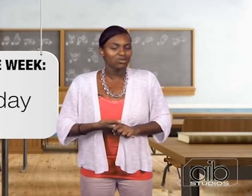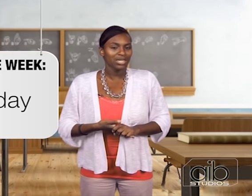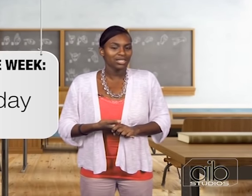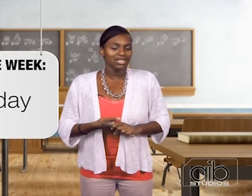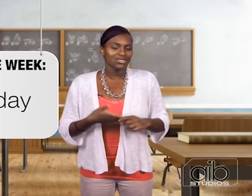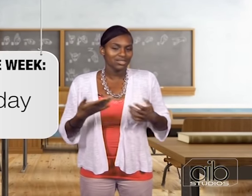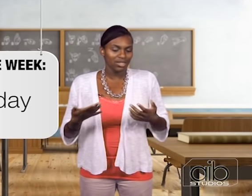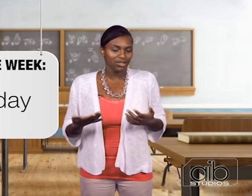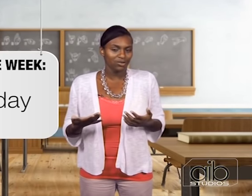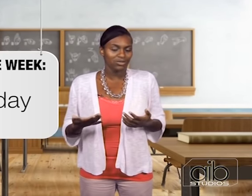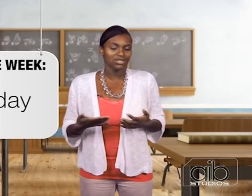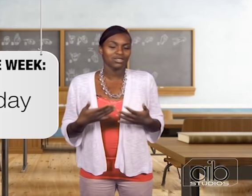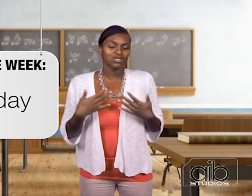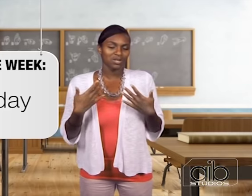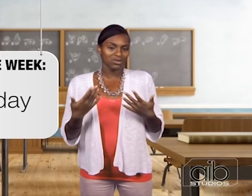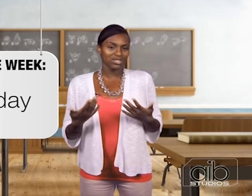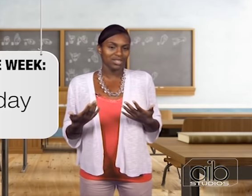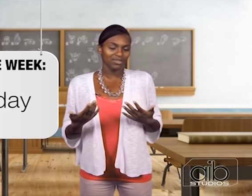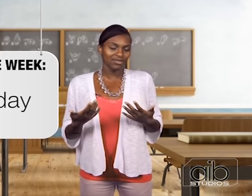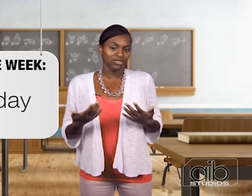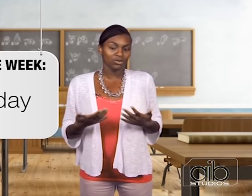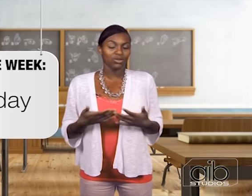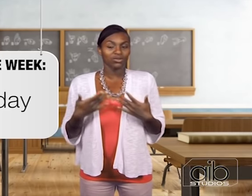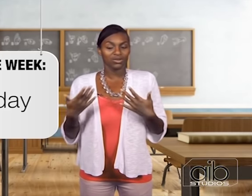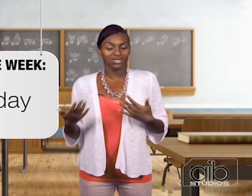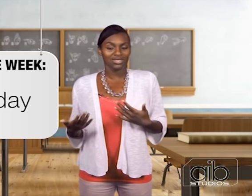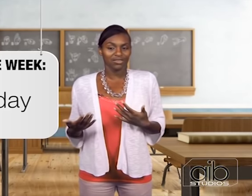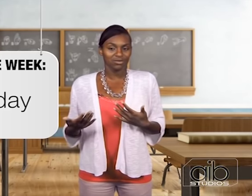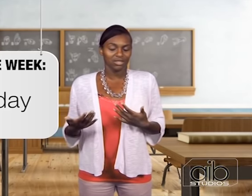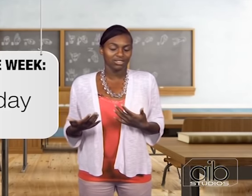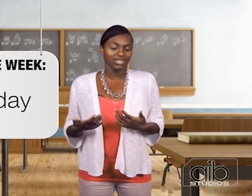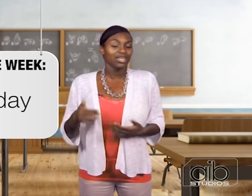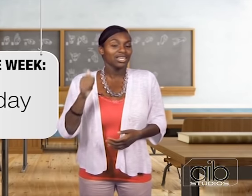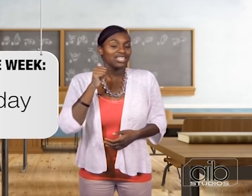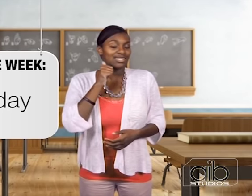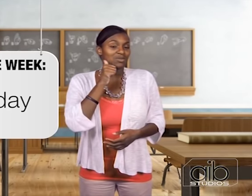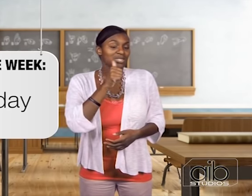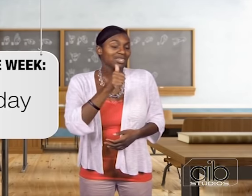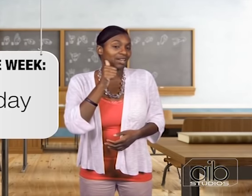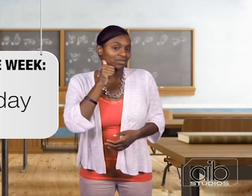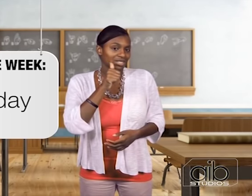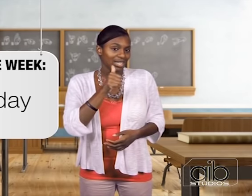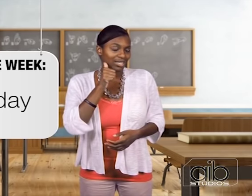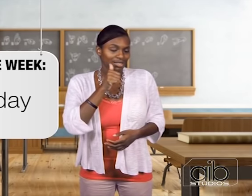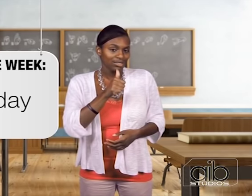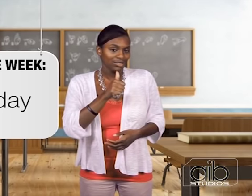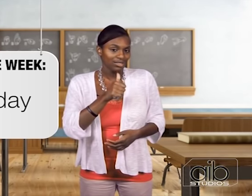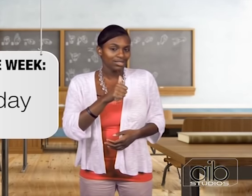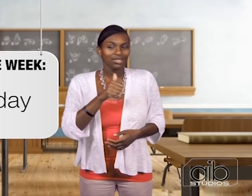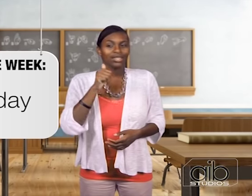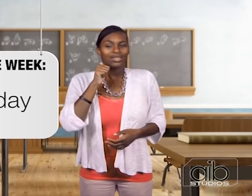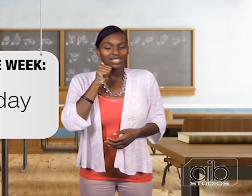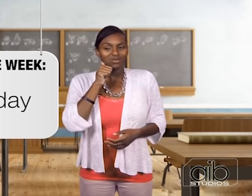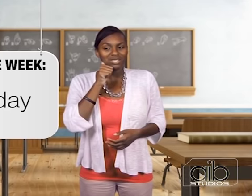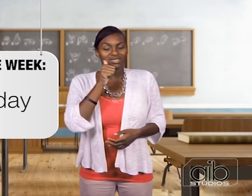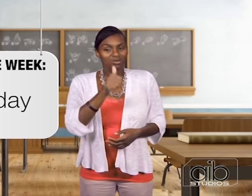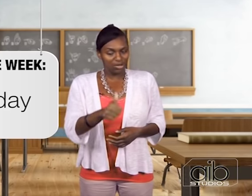may need to know to speak with a deaf individual or those in the deaf community is this means every day. This means